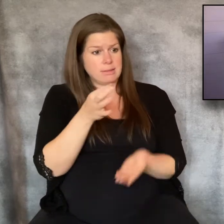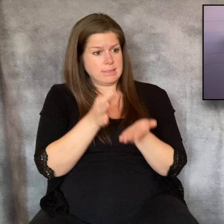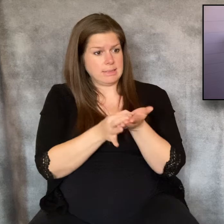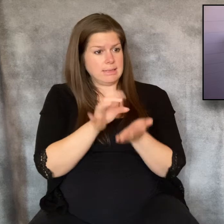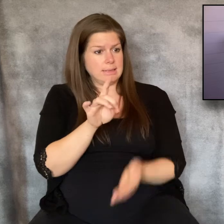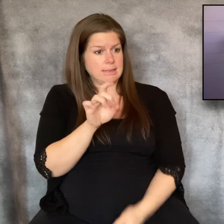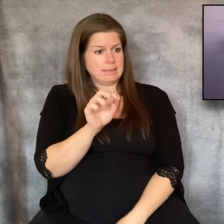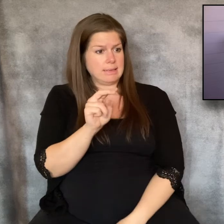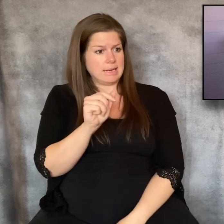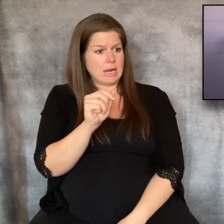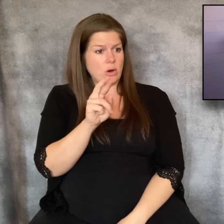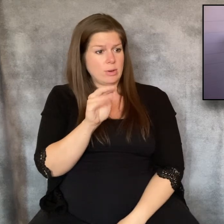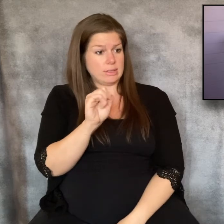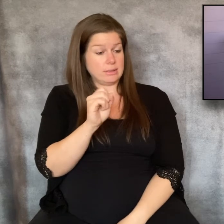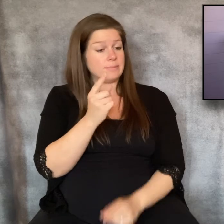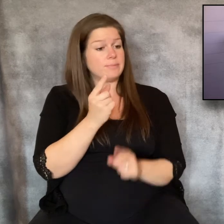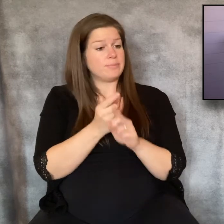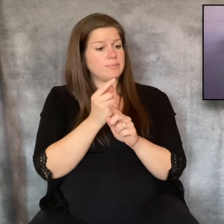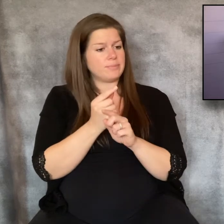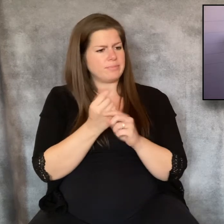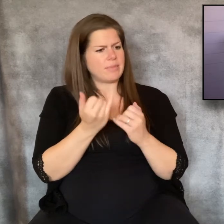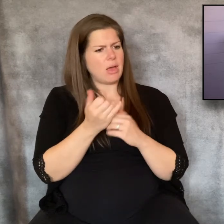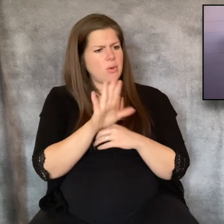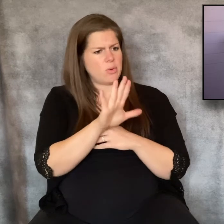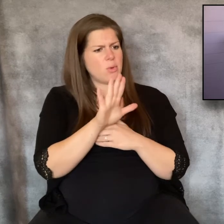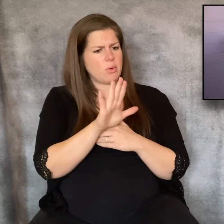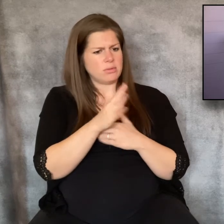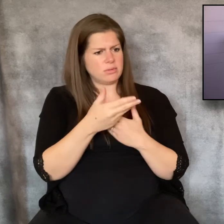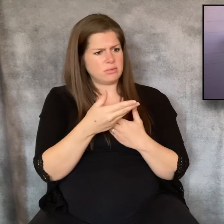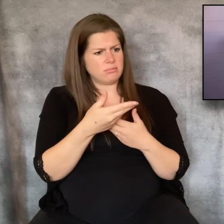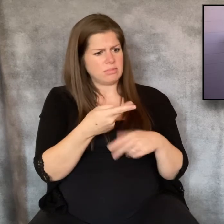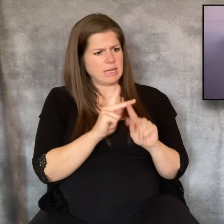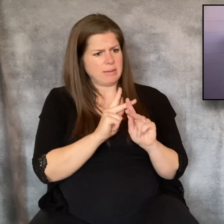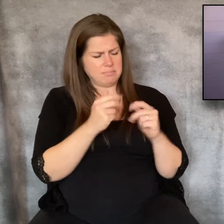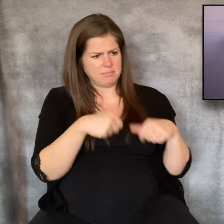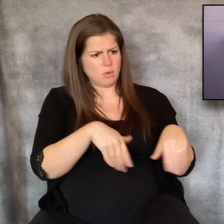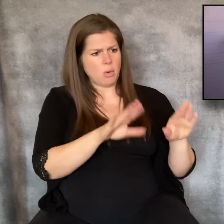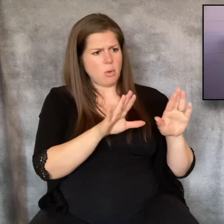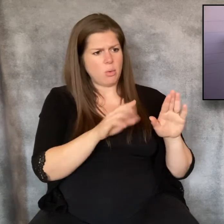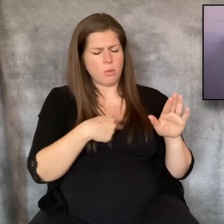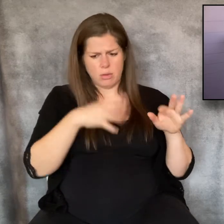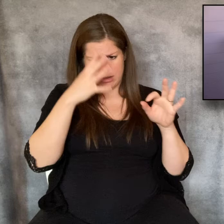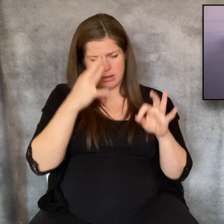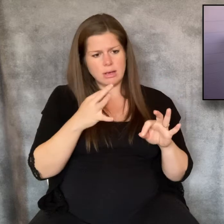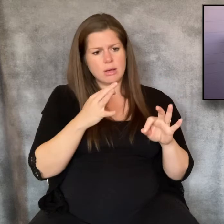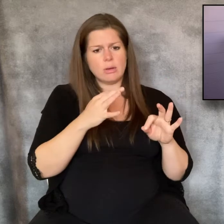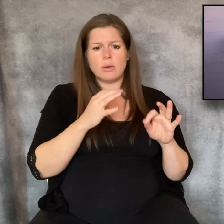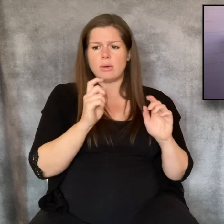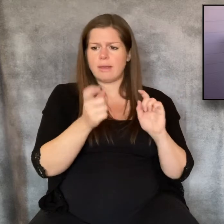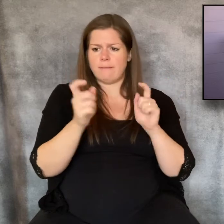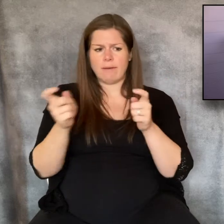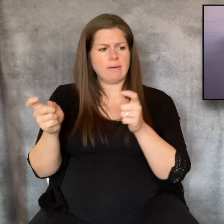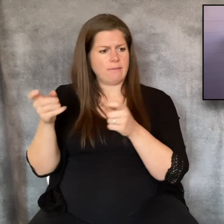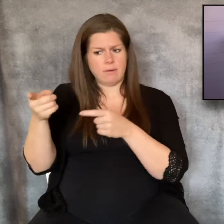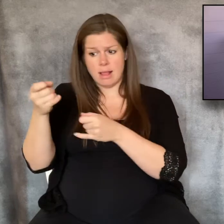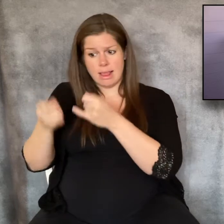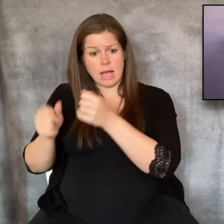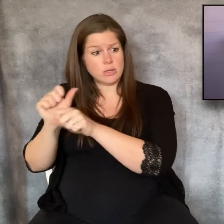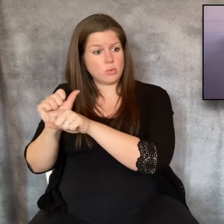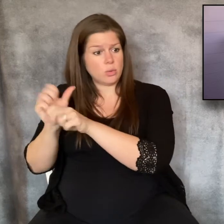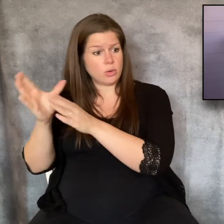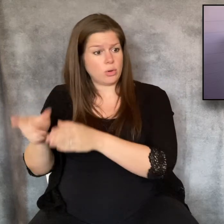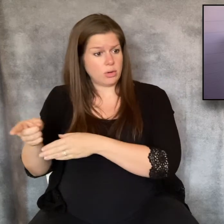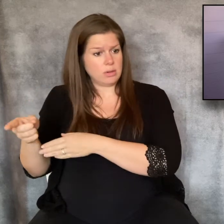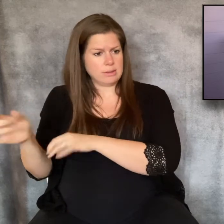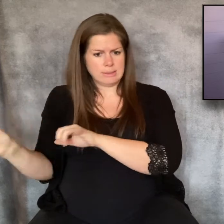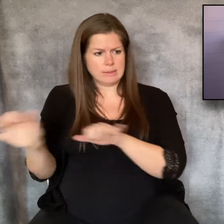denarius? Take what belongs to you and go. I choose to give to this last worker as I